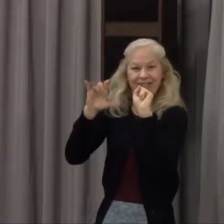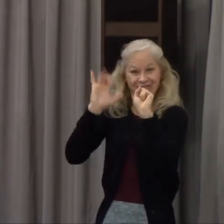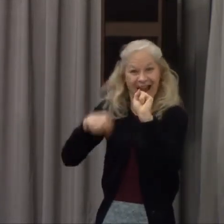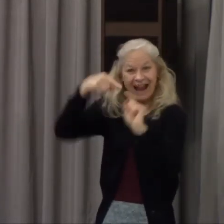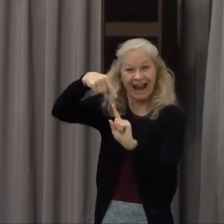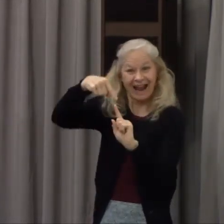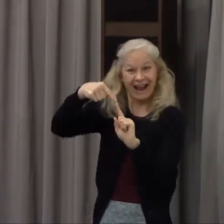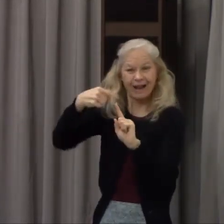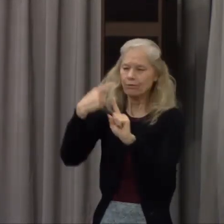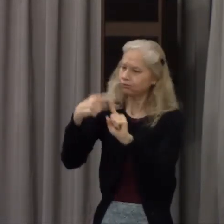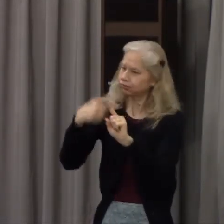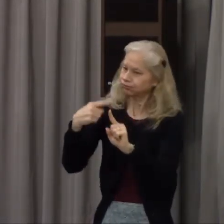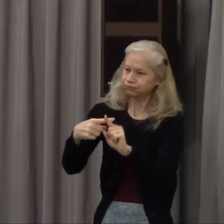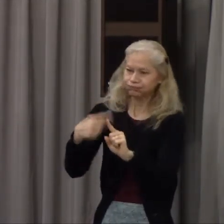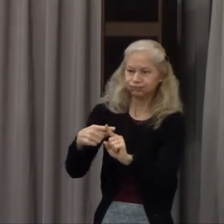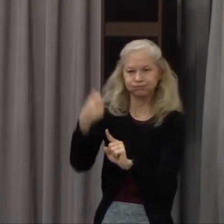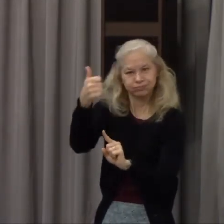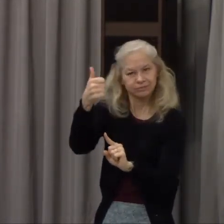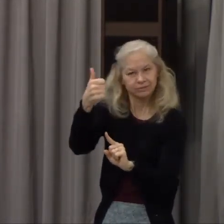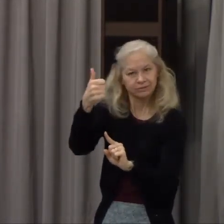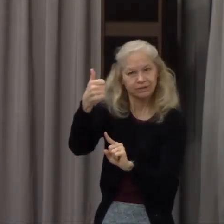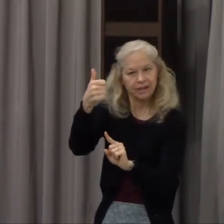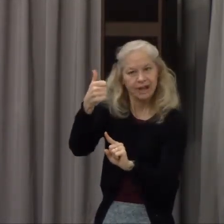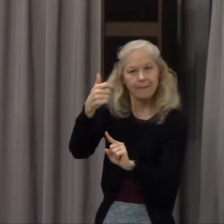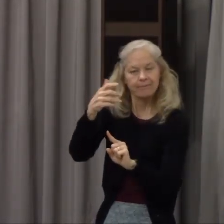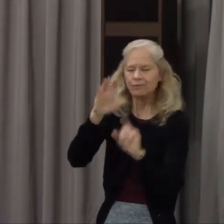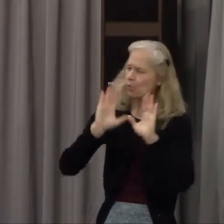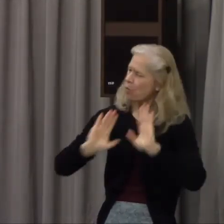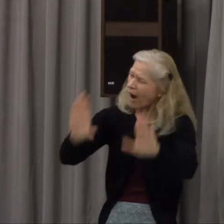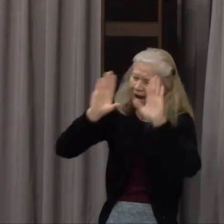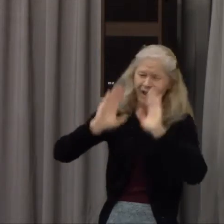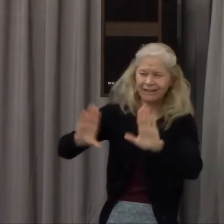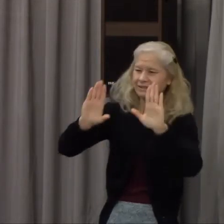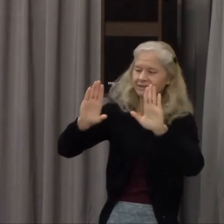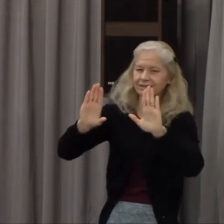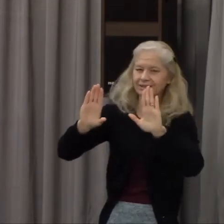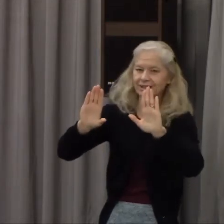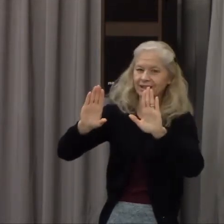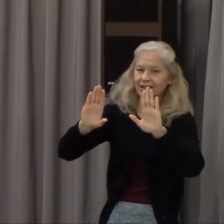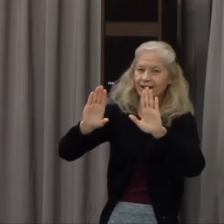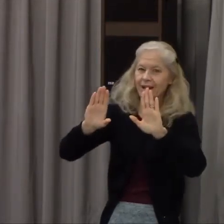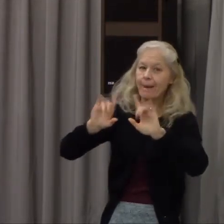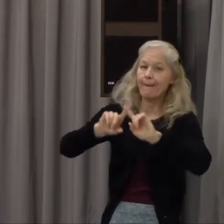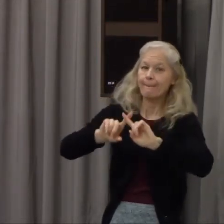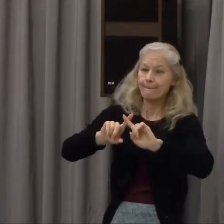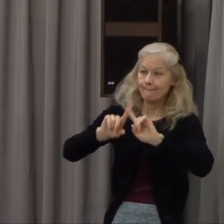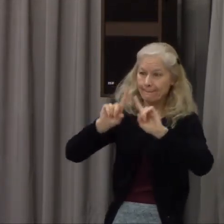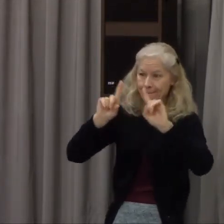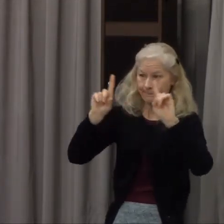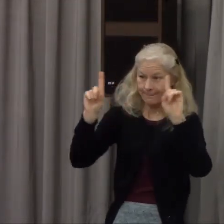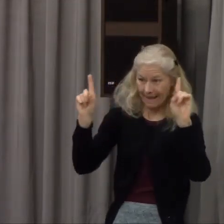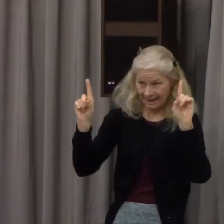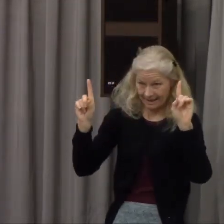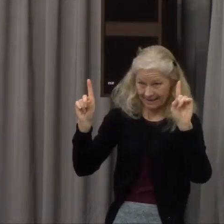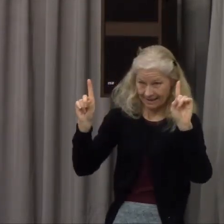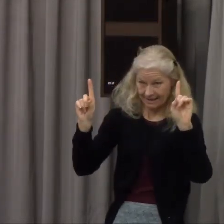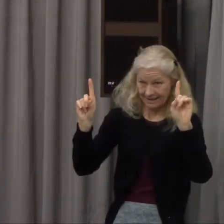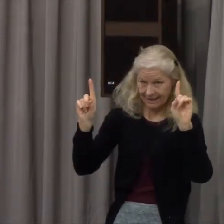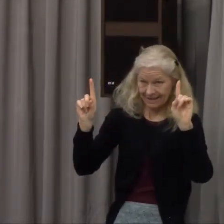But just as wonderful as the hopeful and good side of the message is when